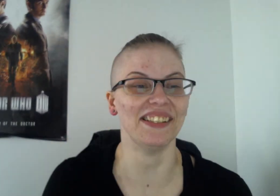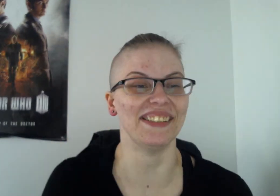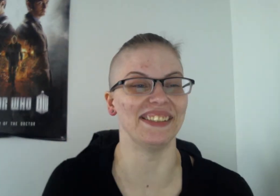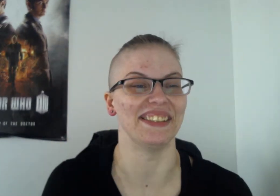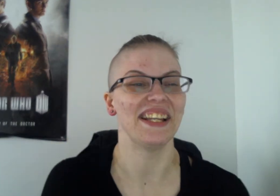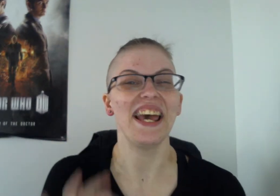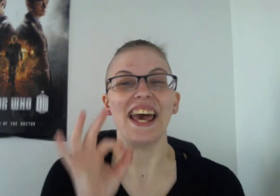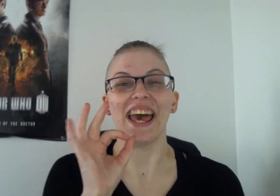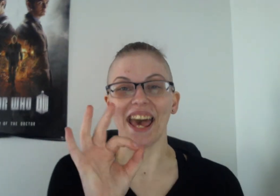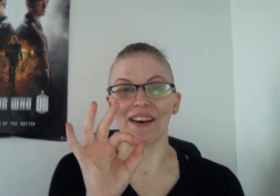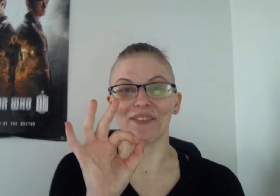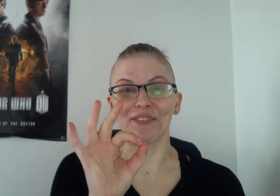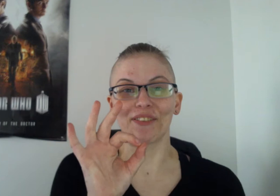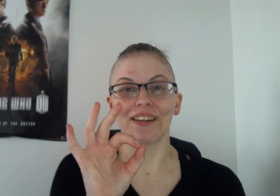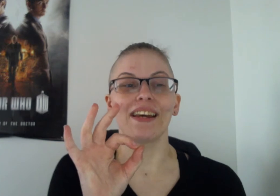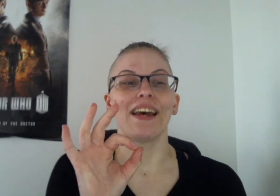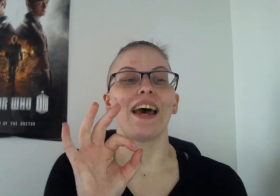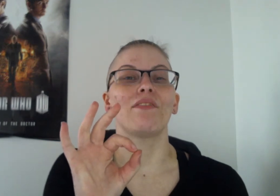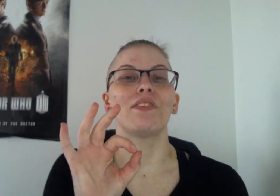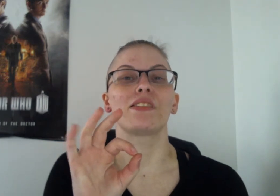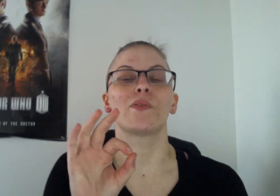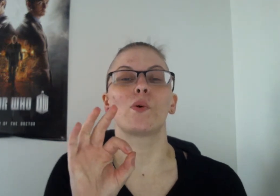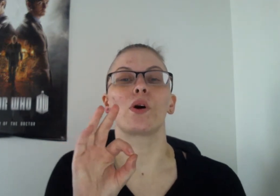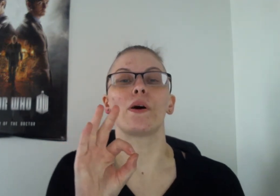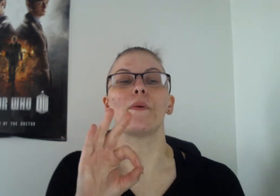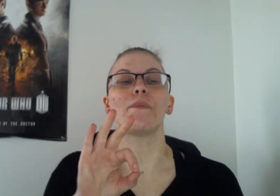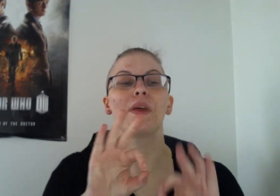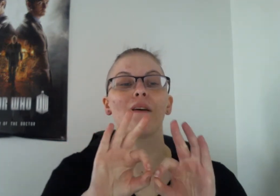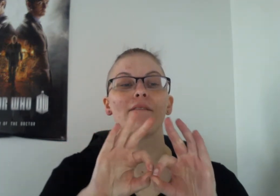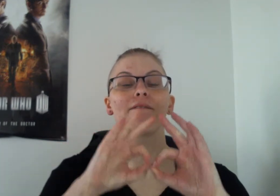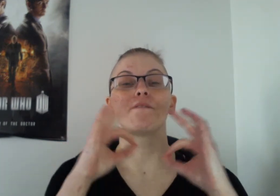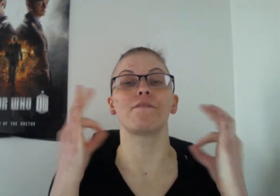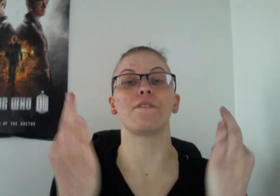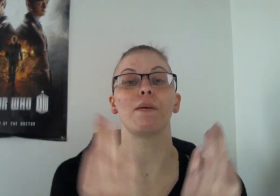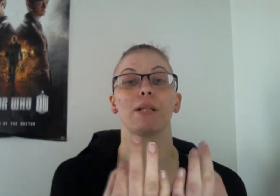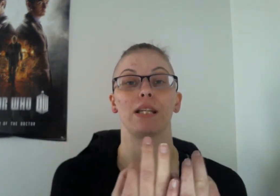not. F. F is for family.